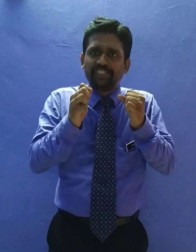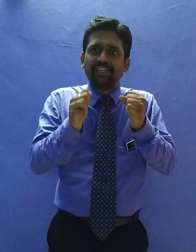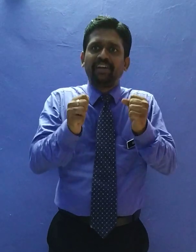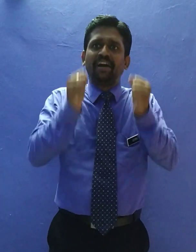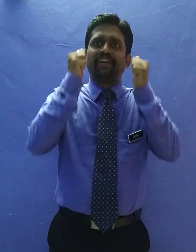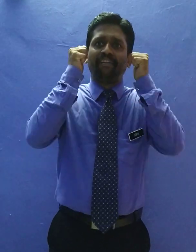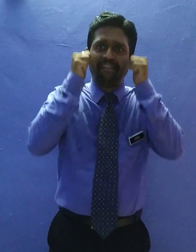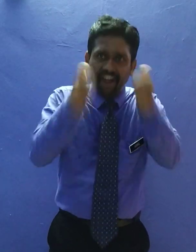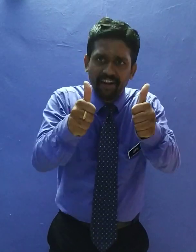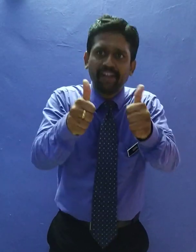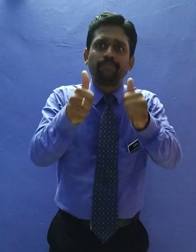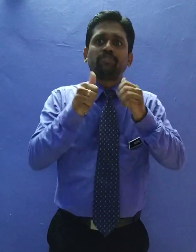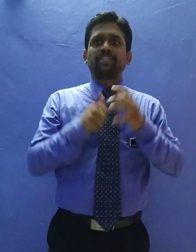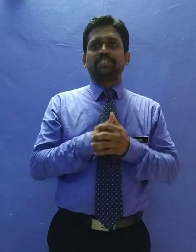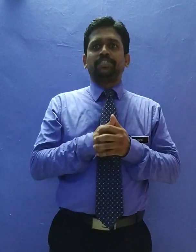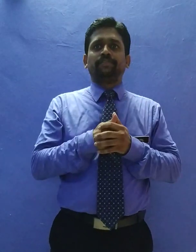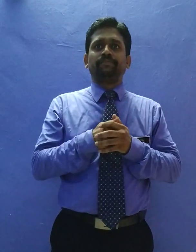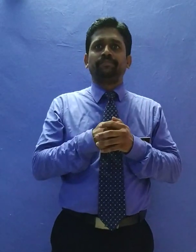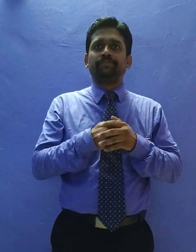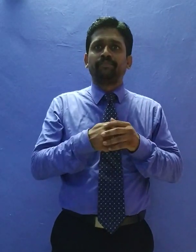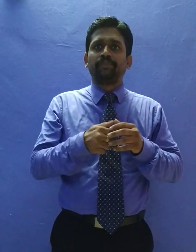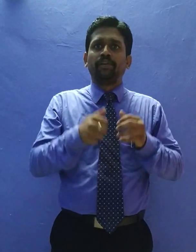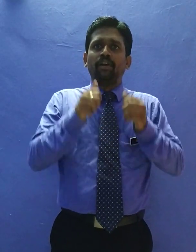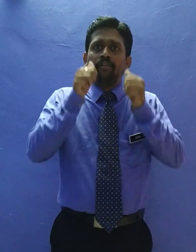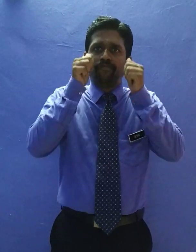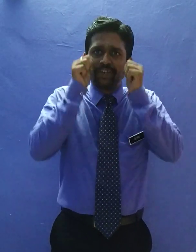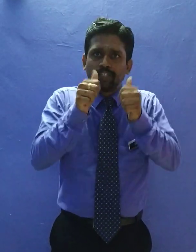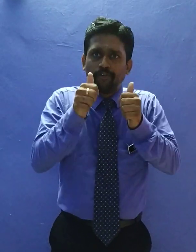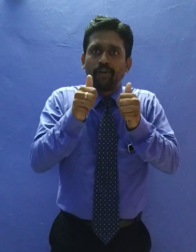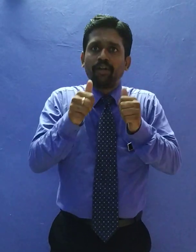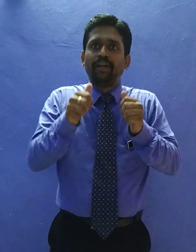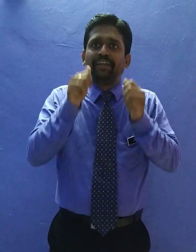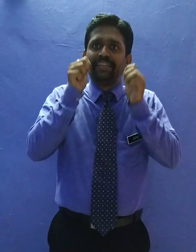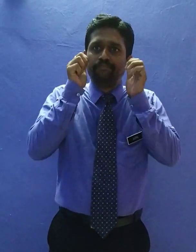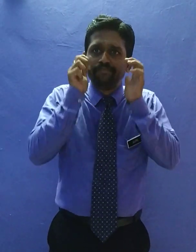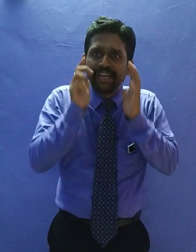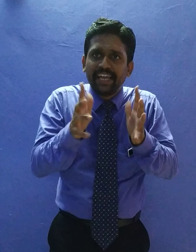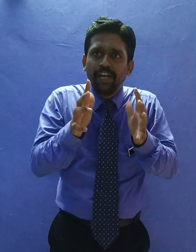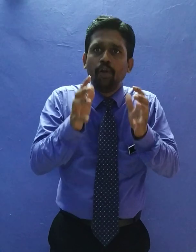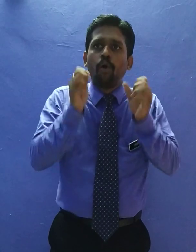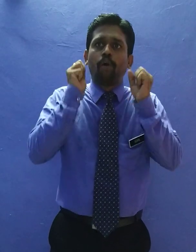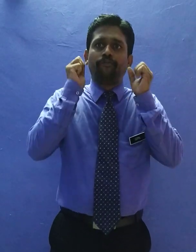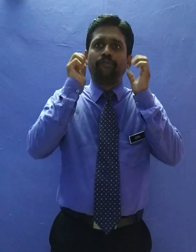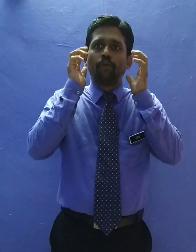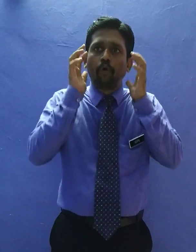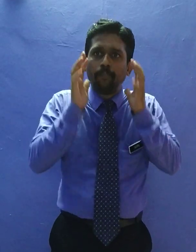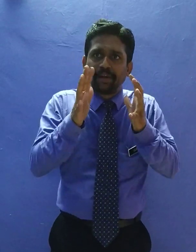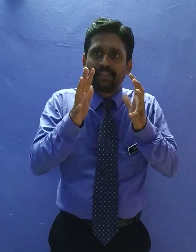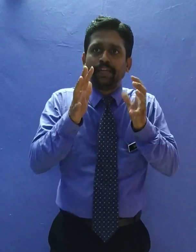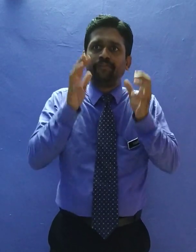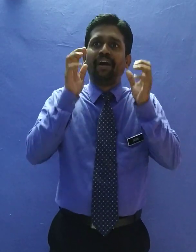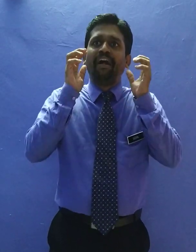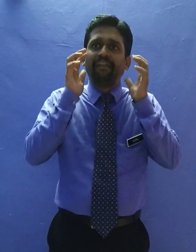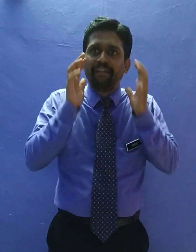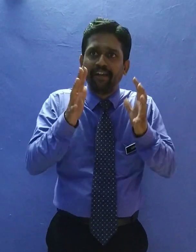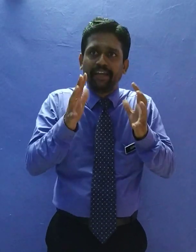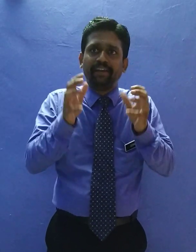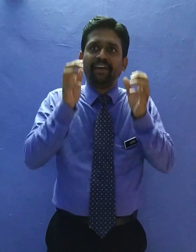teaching and learning process. First of all, the meaning of cooperative learning